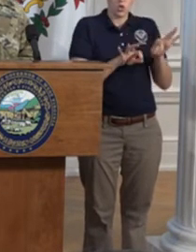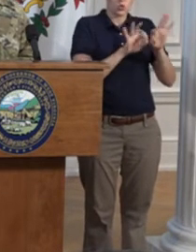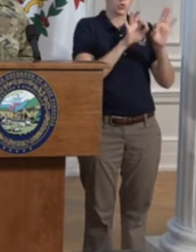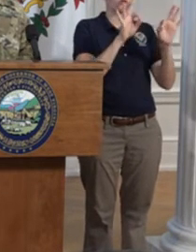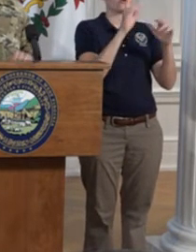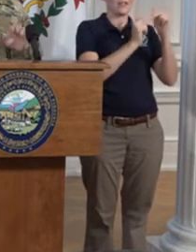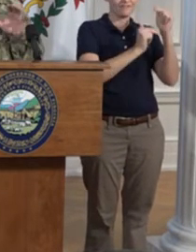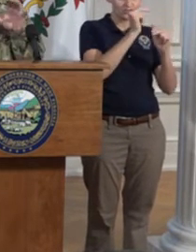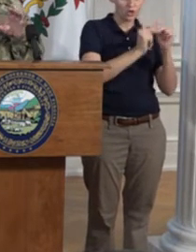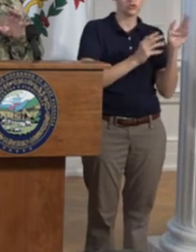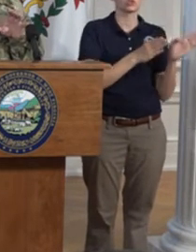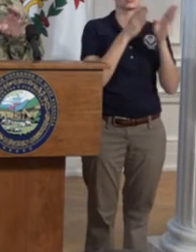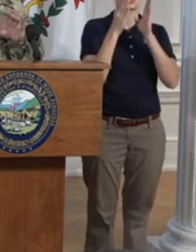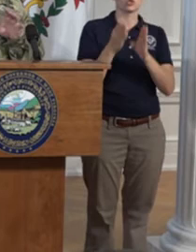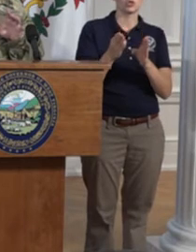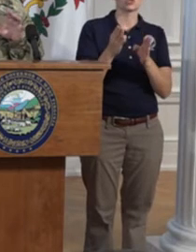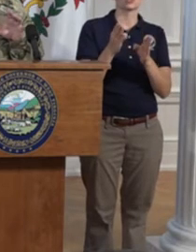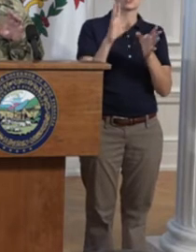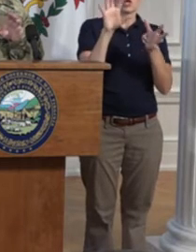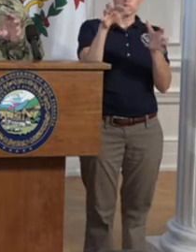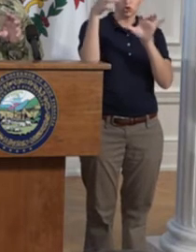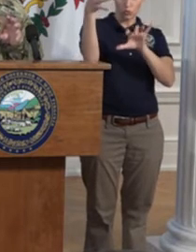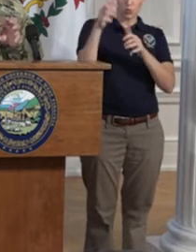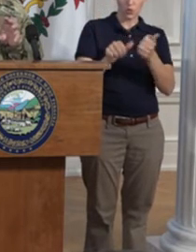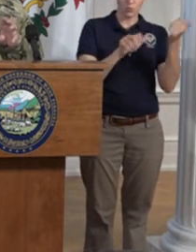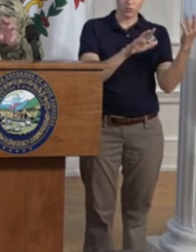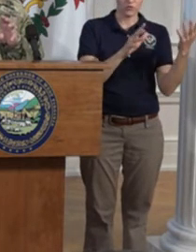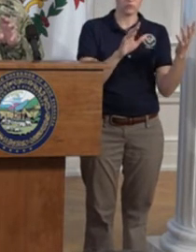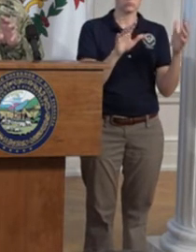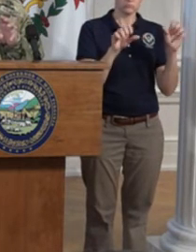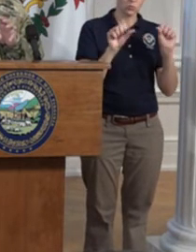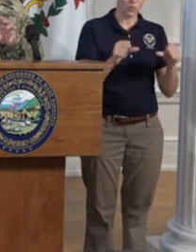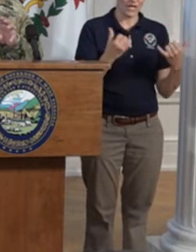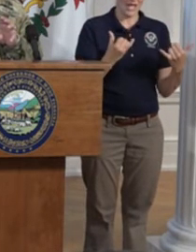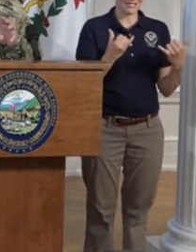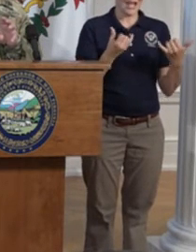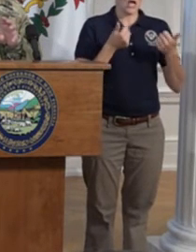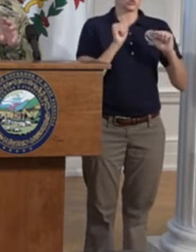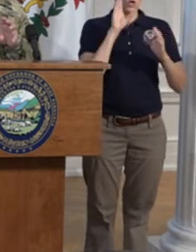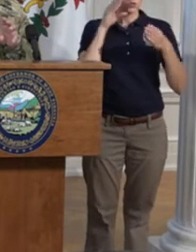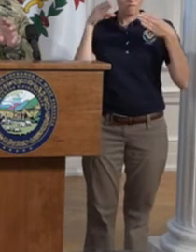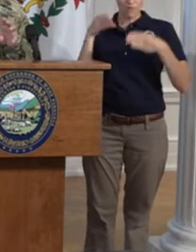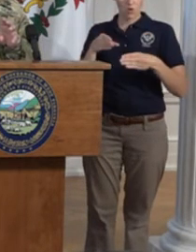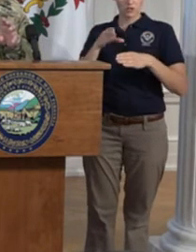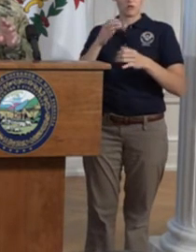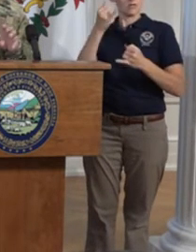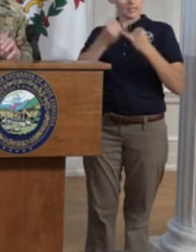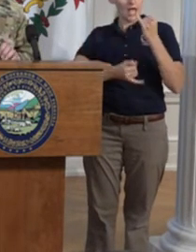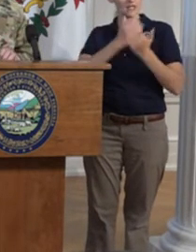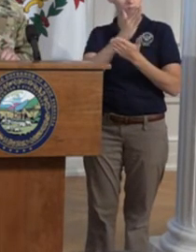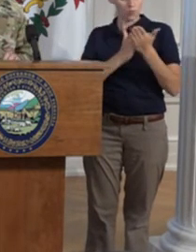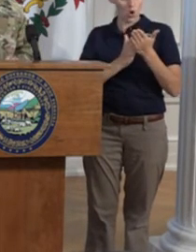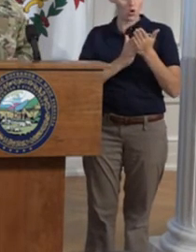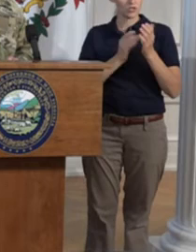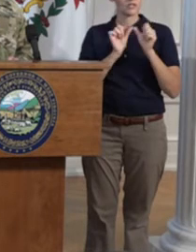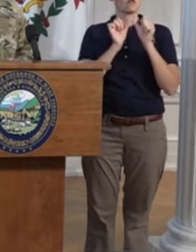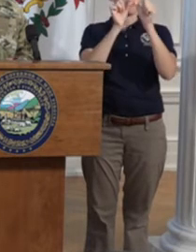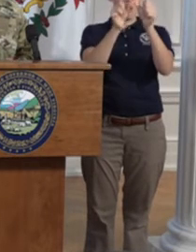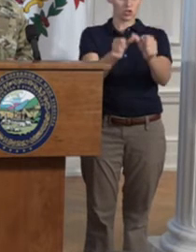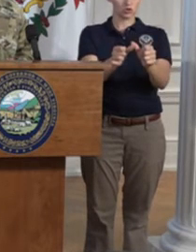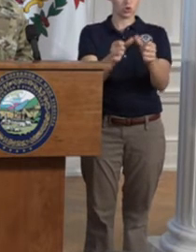debris removal, that we have a level of stability that we can now begin to focus on that long-term piece. So the